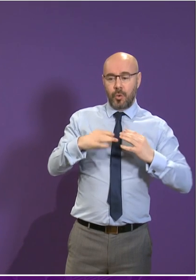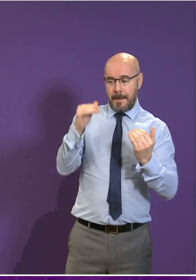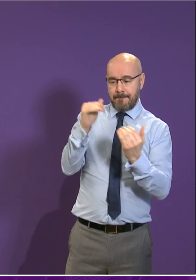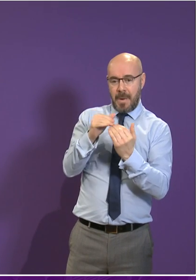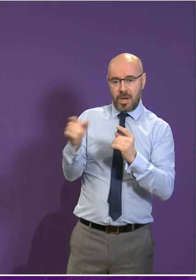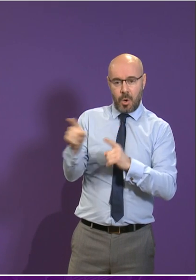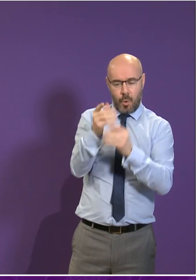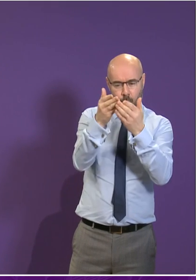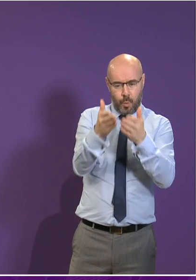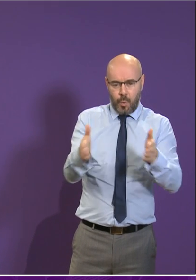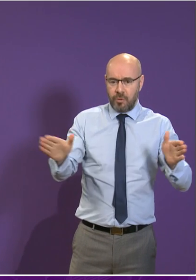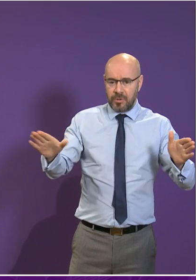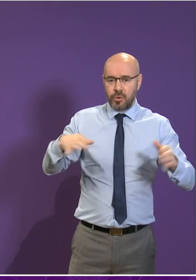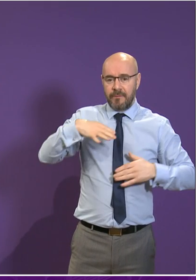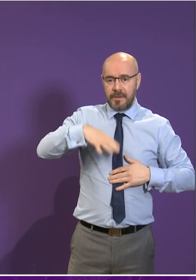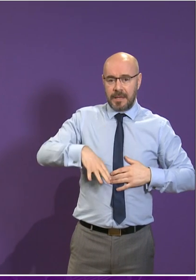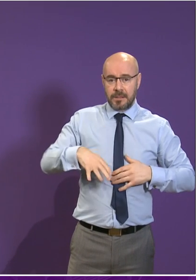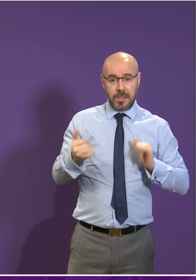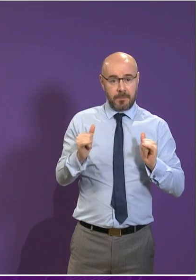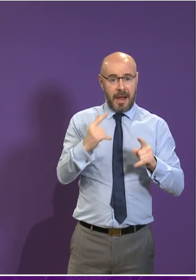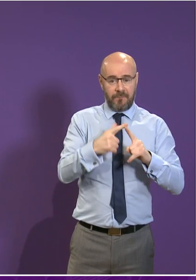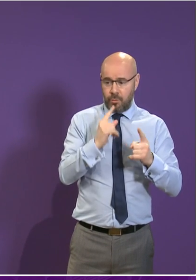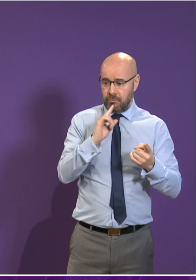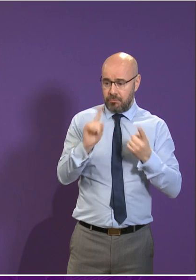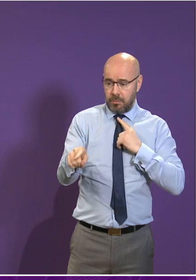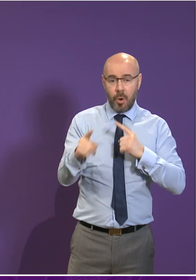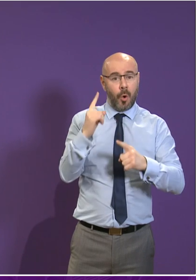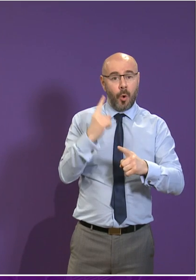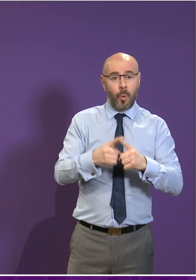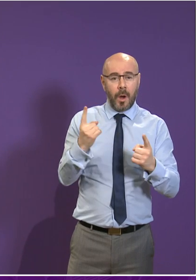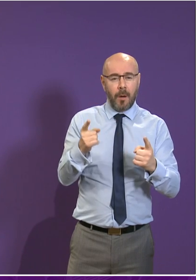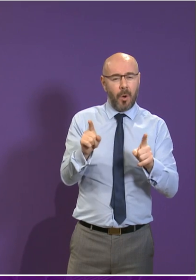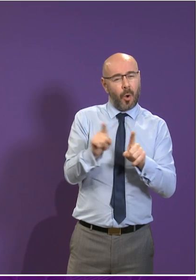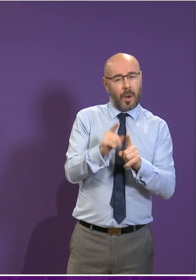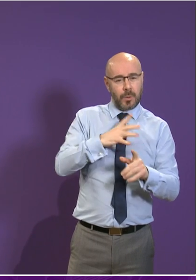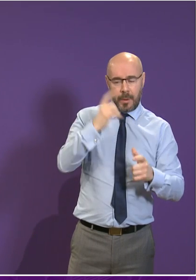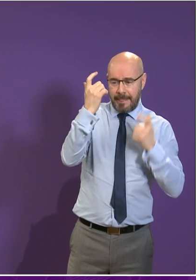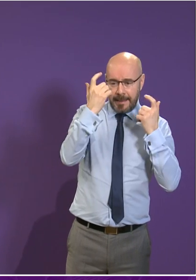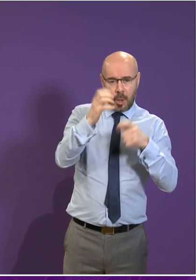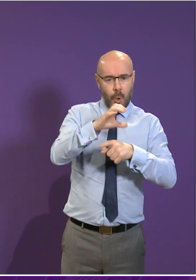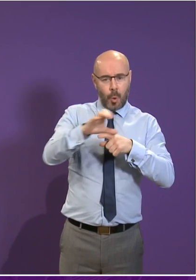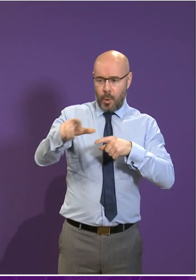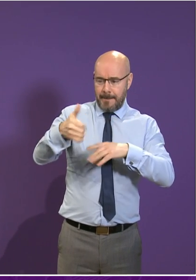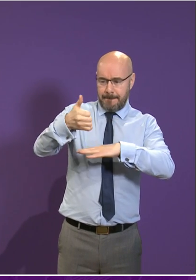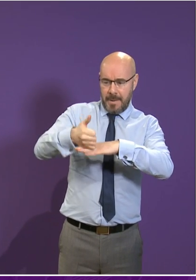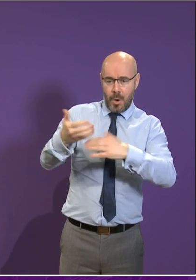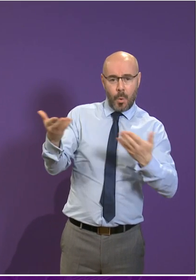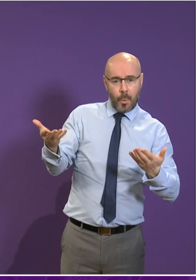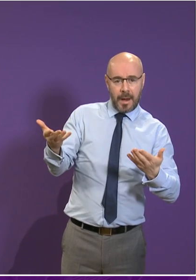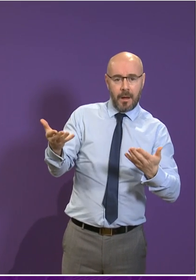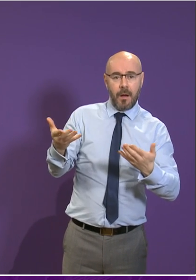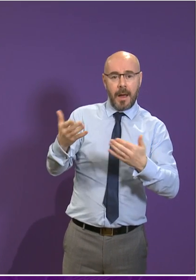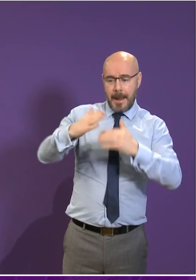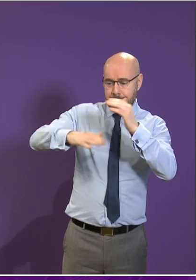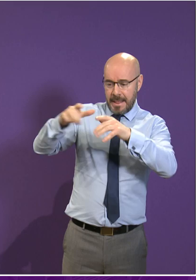Sometimes you will have to respond quite quickly to, gosh, we're going to have to do something about where that course is located or what we're going to do to that building, because